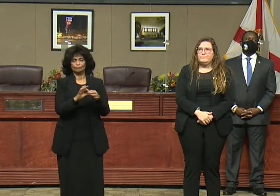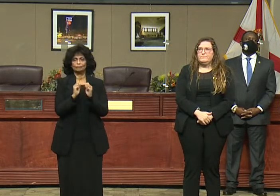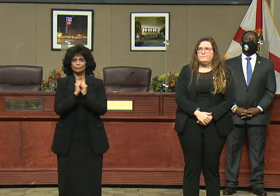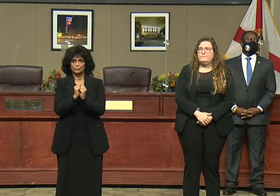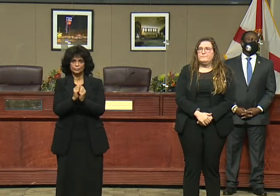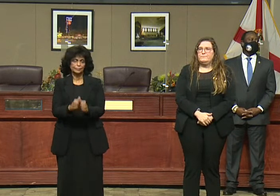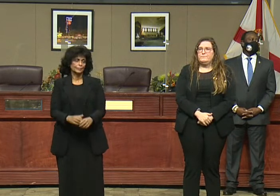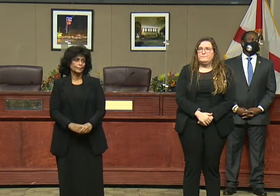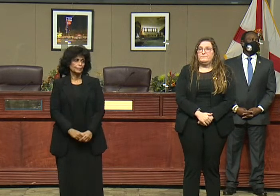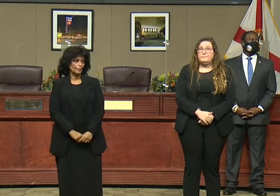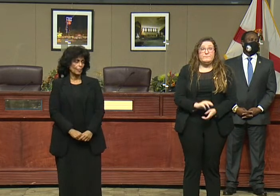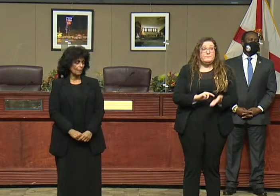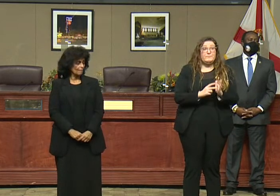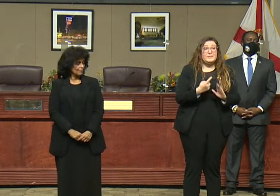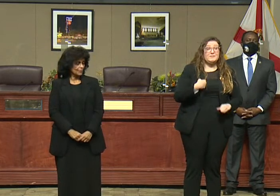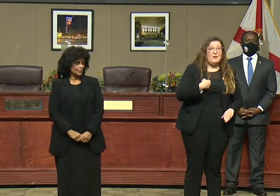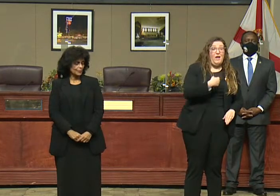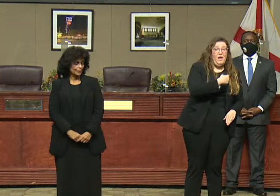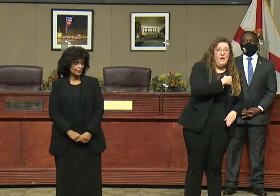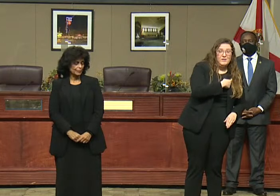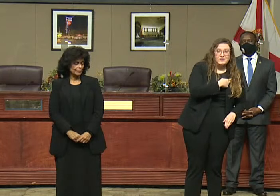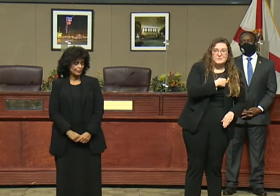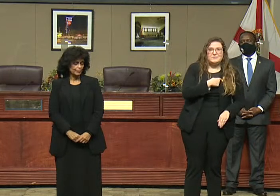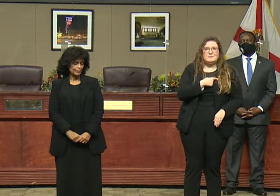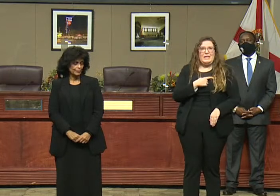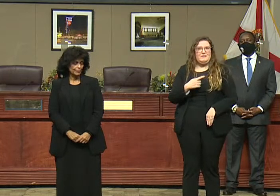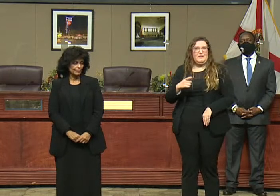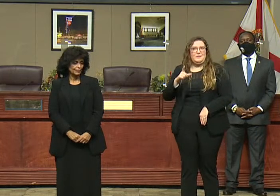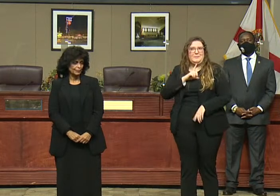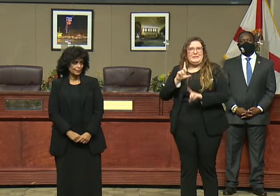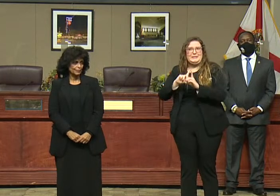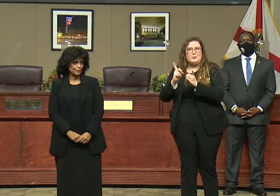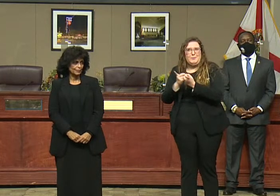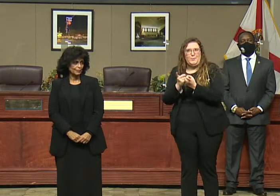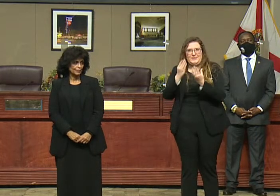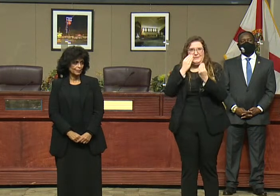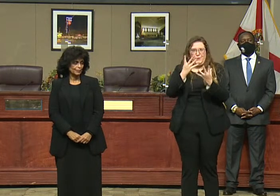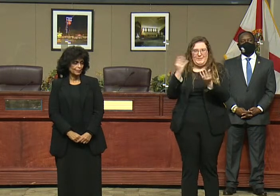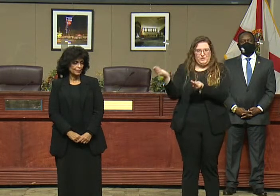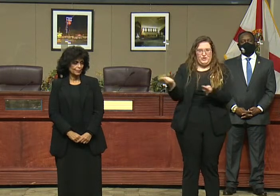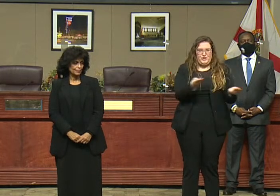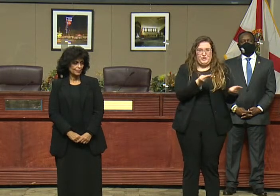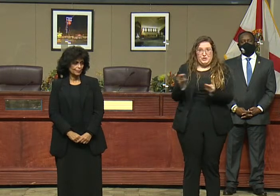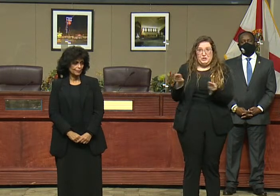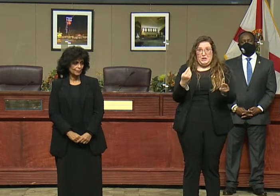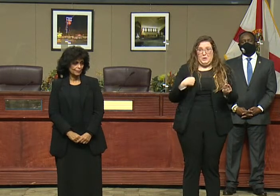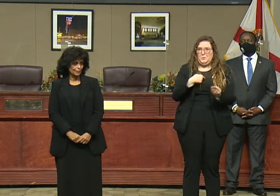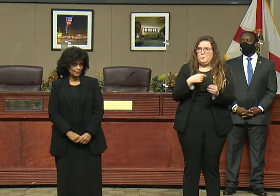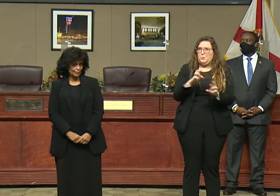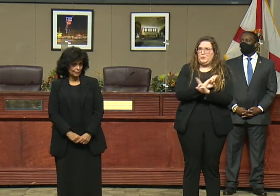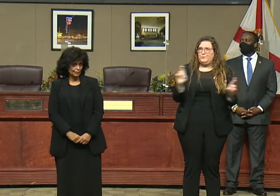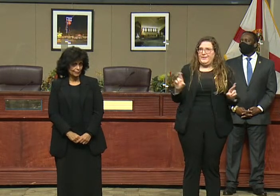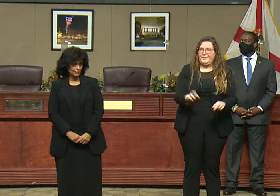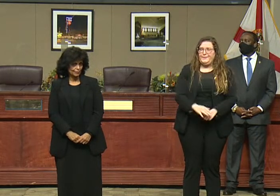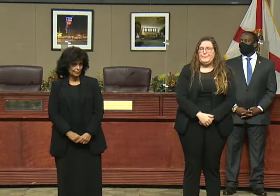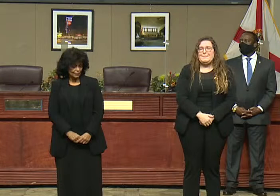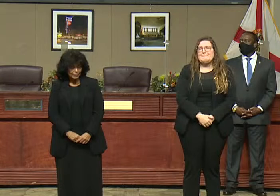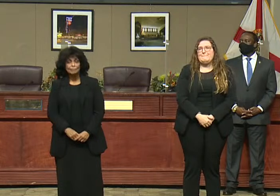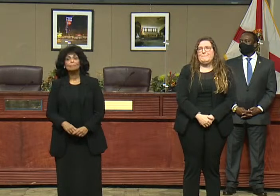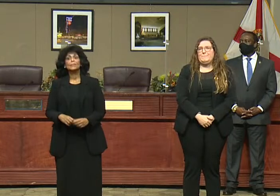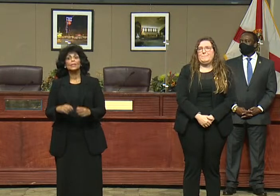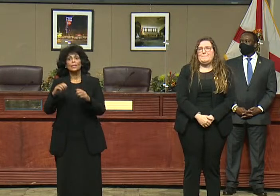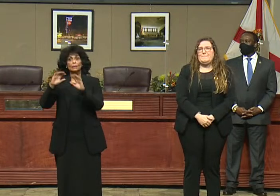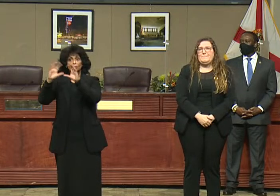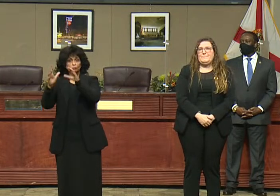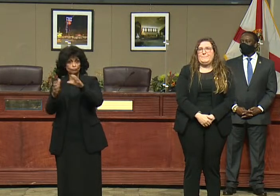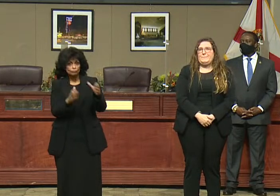share information and be prepared together for whatever may come. Tienen para compartir información, para estar